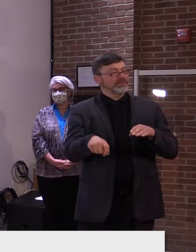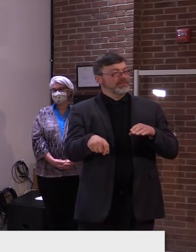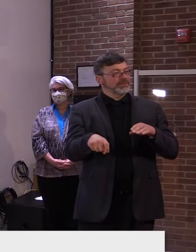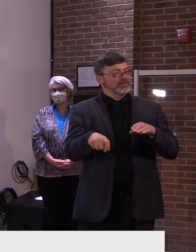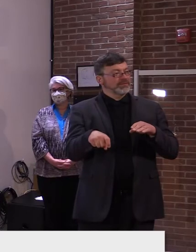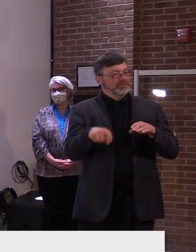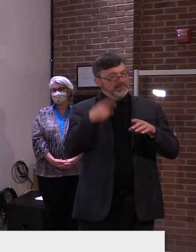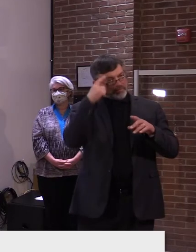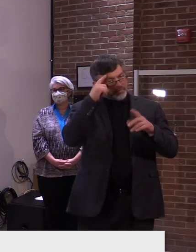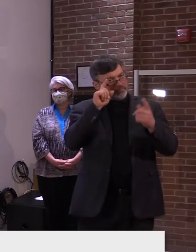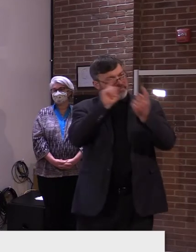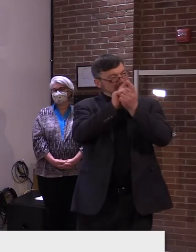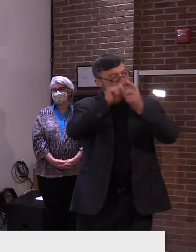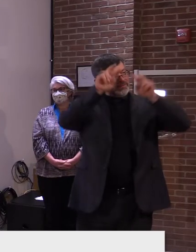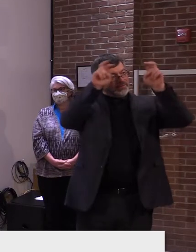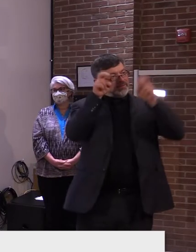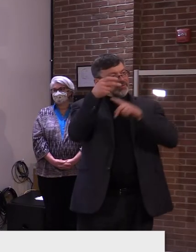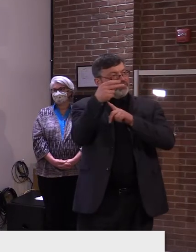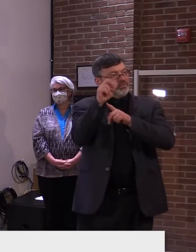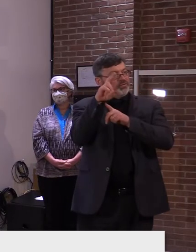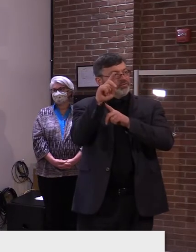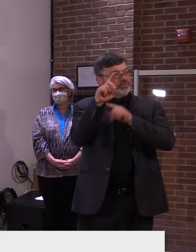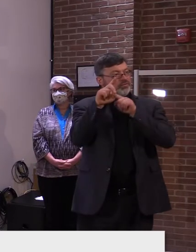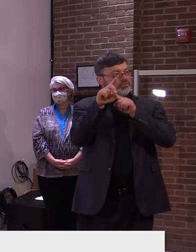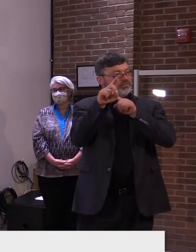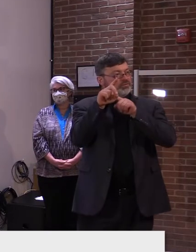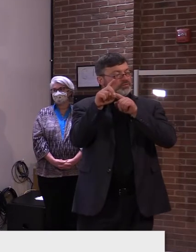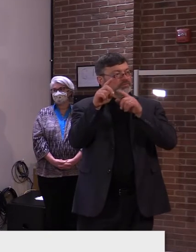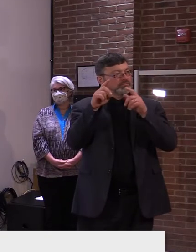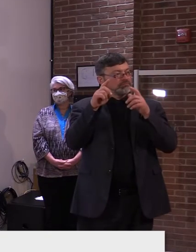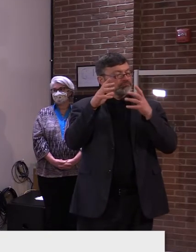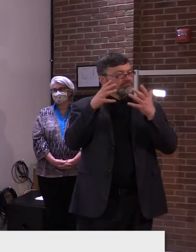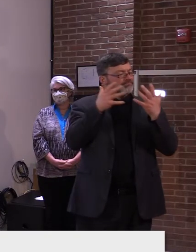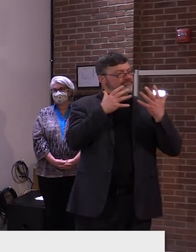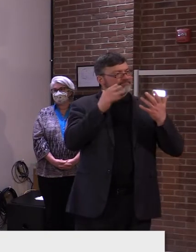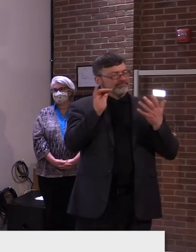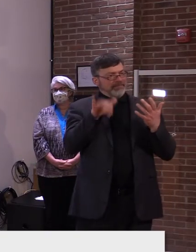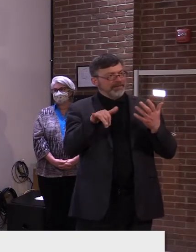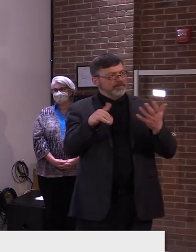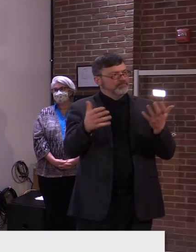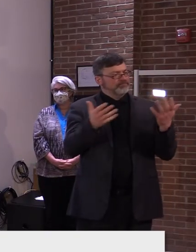ability of people to do things during this return to normalcy.